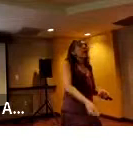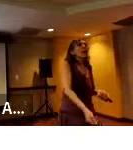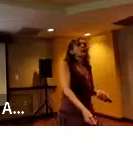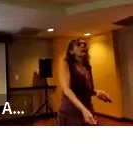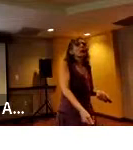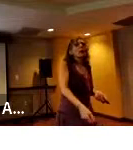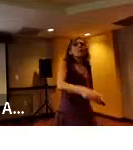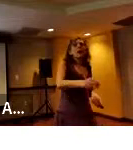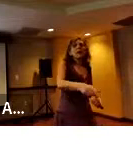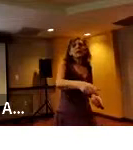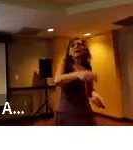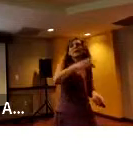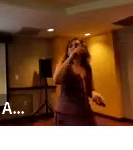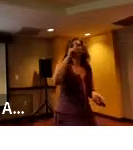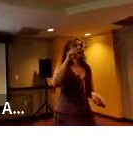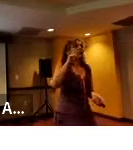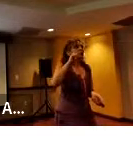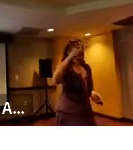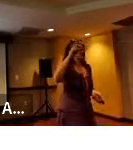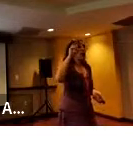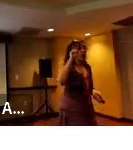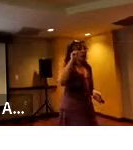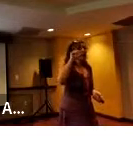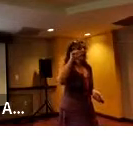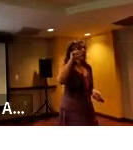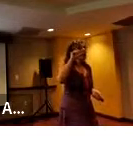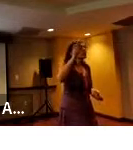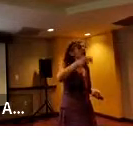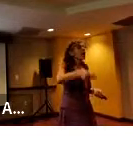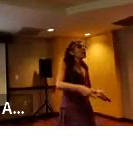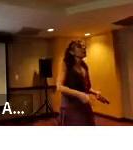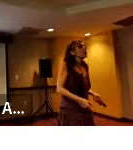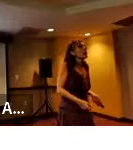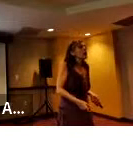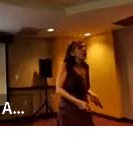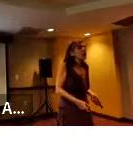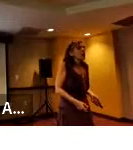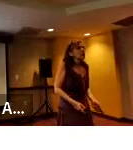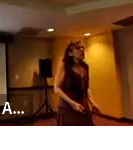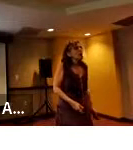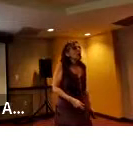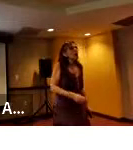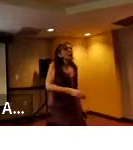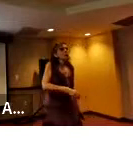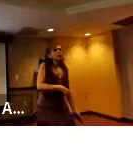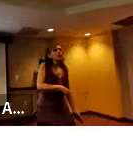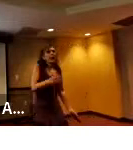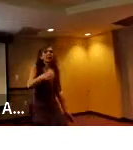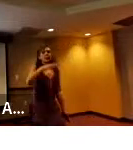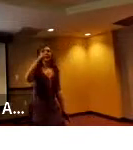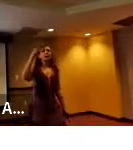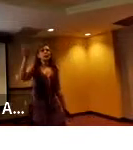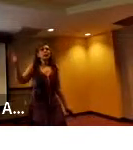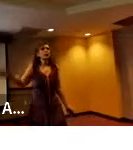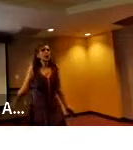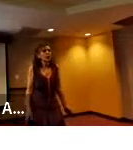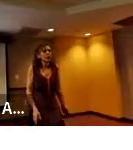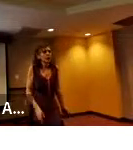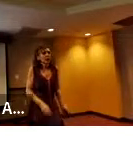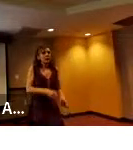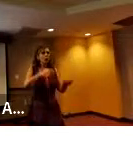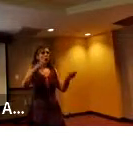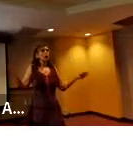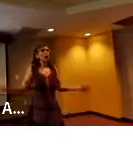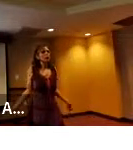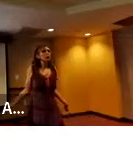buy for cash money that they can then use, like a card. This is how they do it. So if you're saying, please put in your